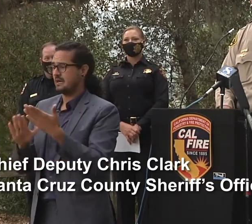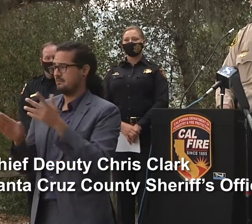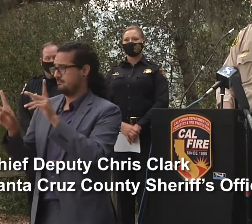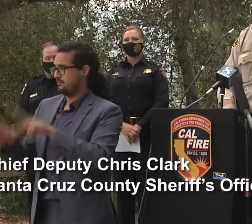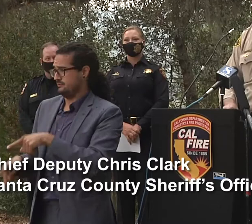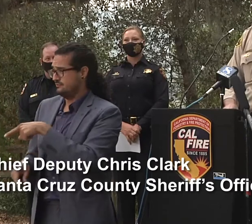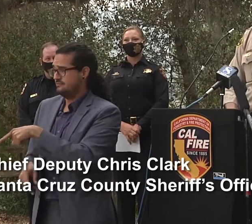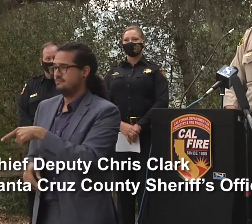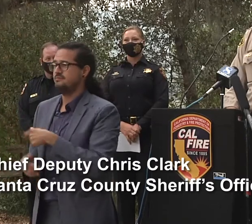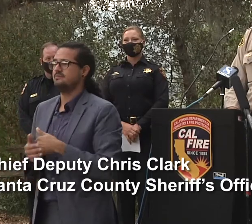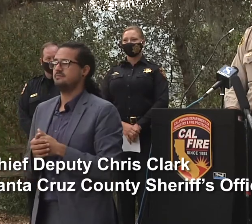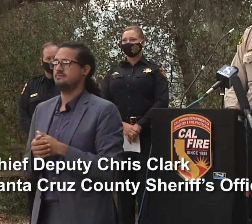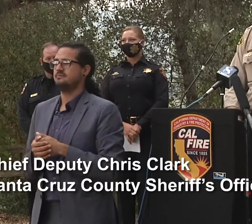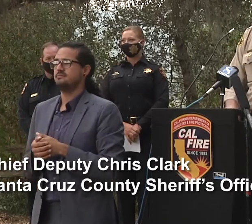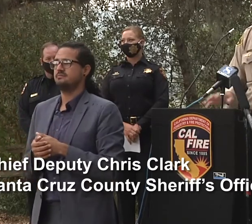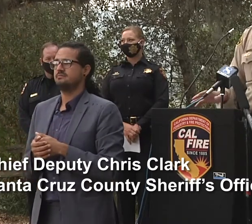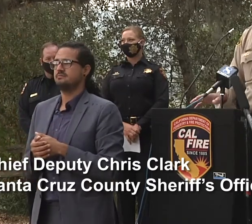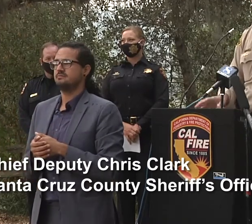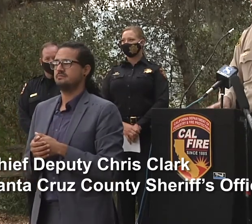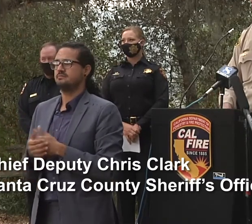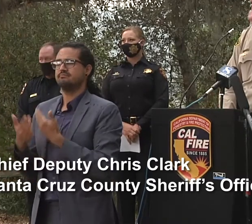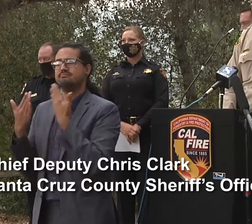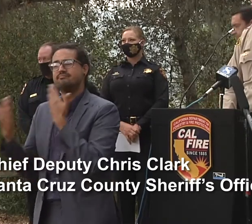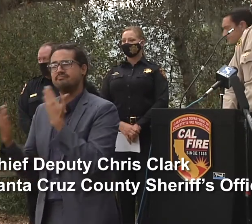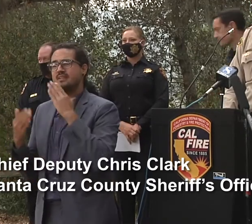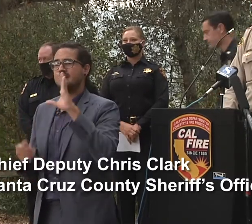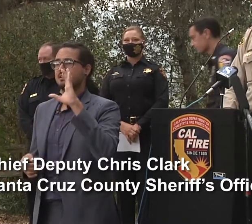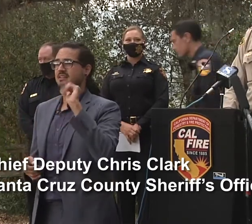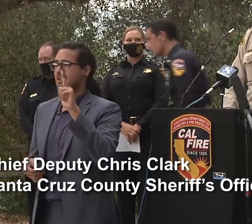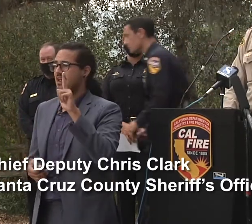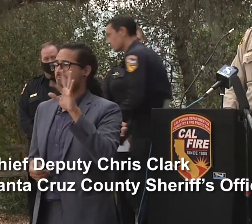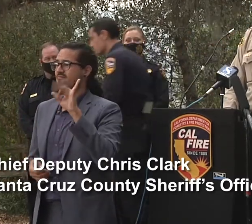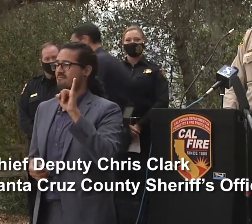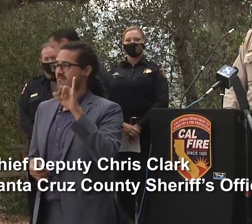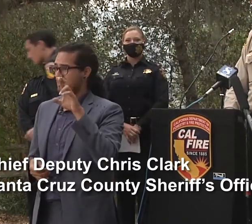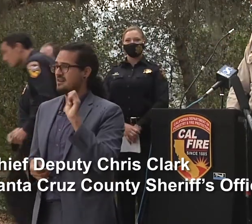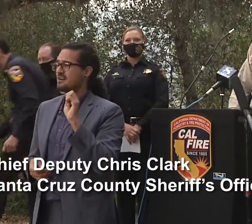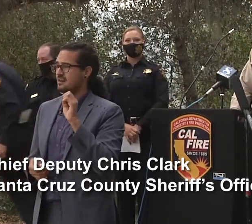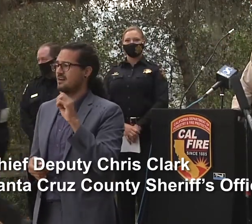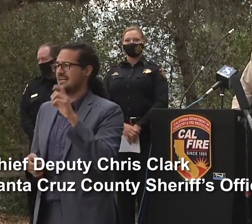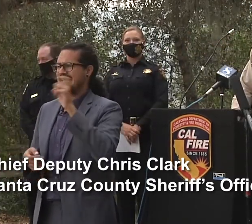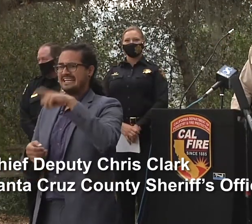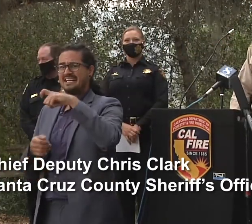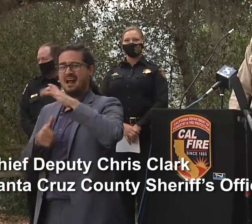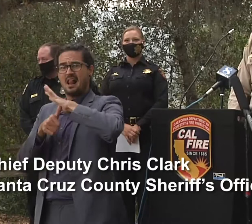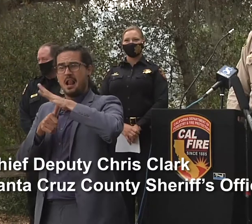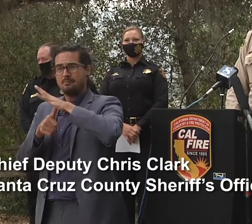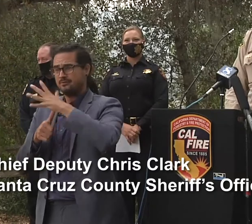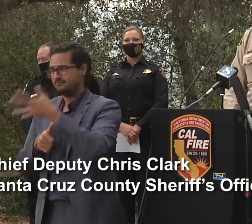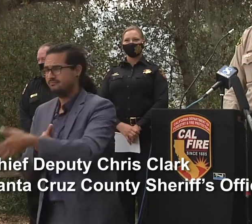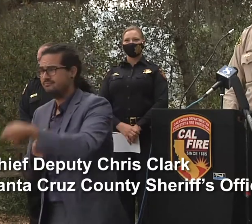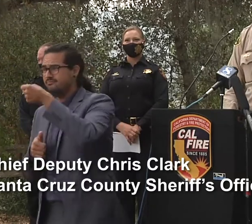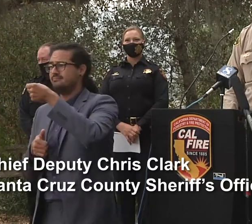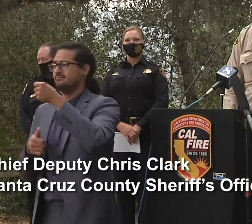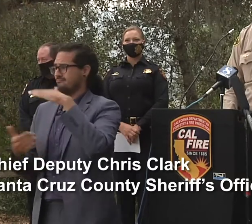and I really give thanks to CAL FIRE in helping us get out there. We needed a helicopter literally to get to the area.